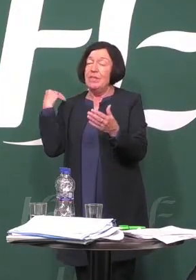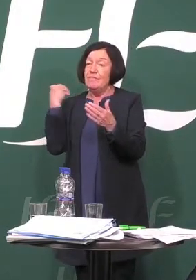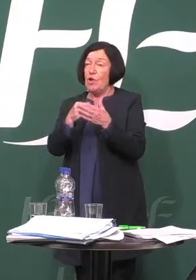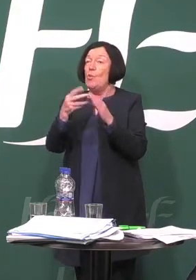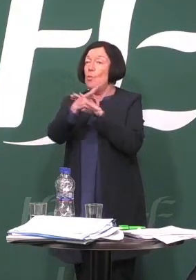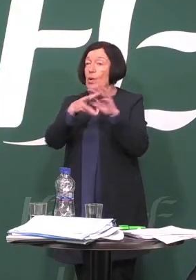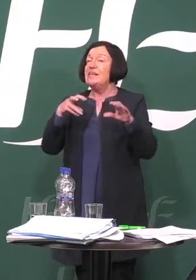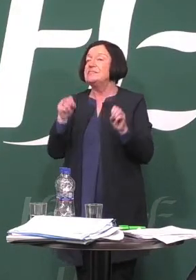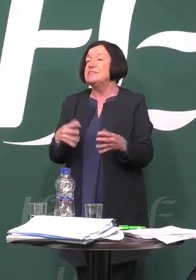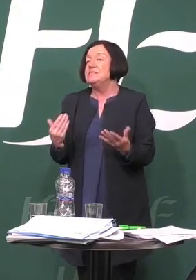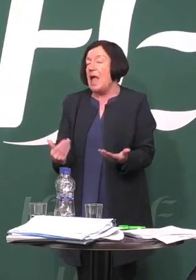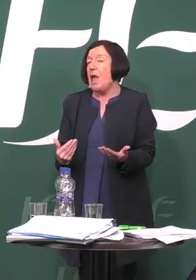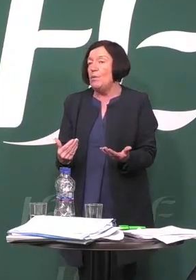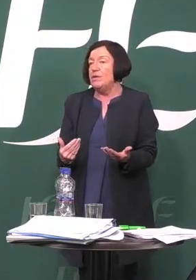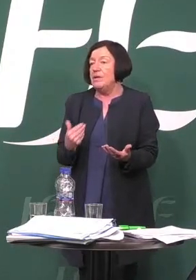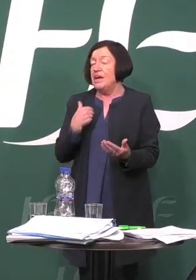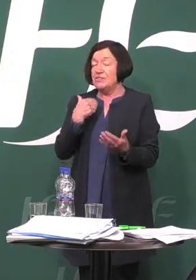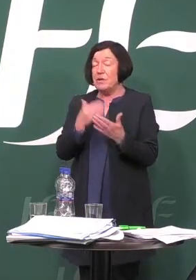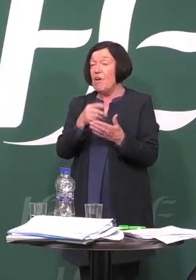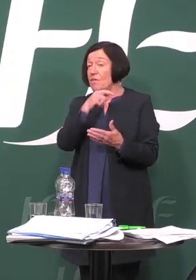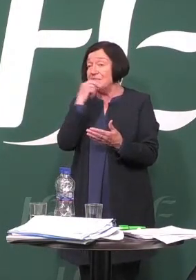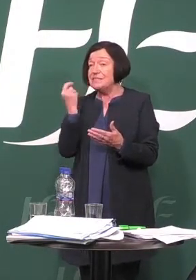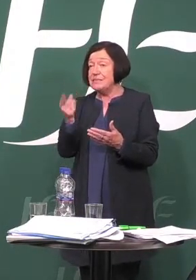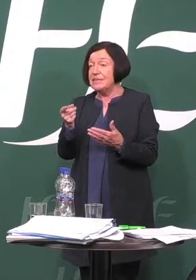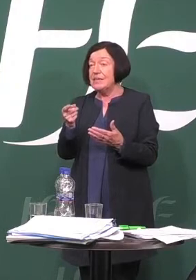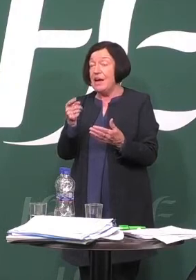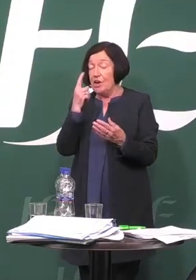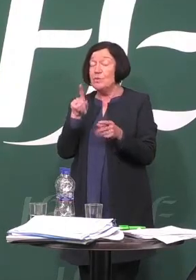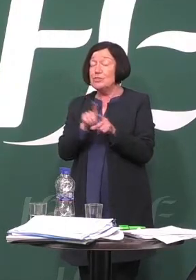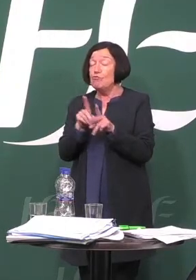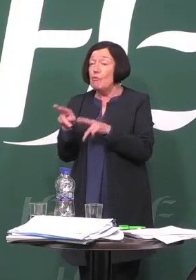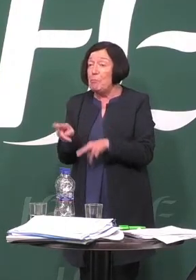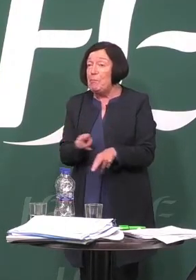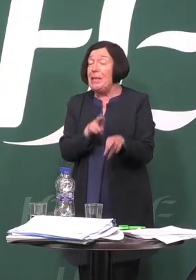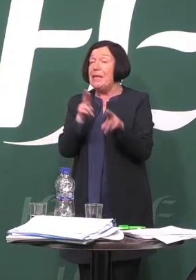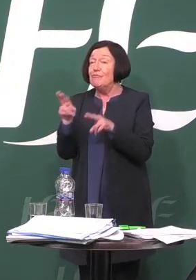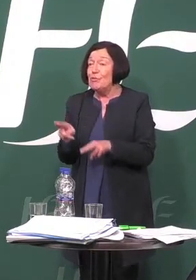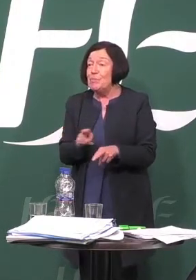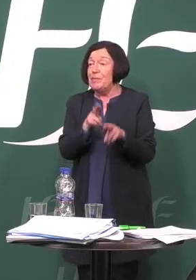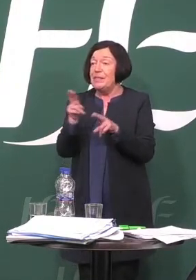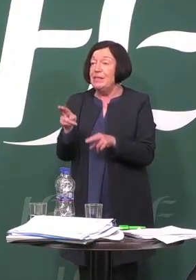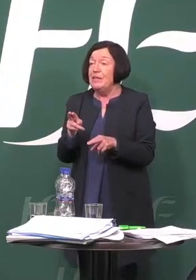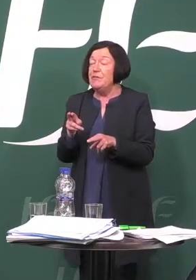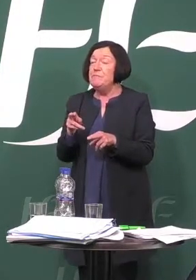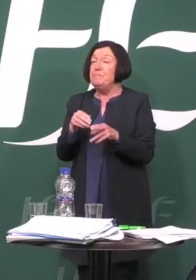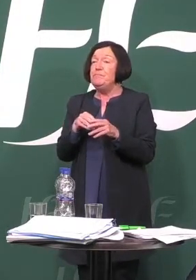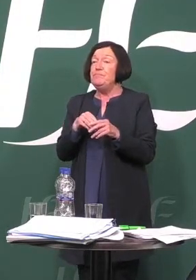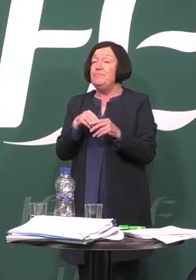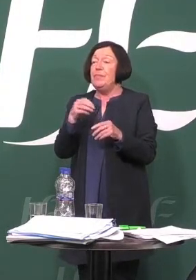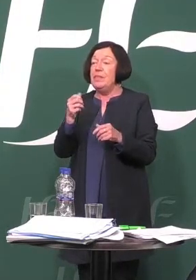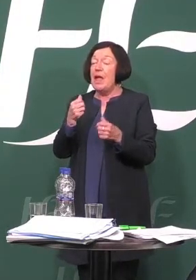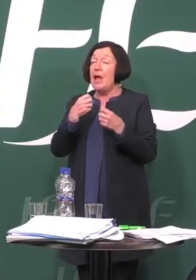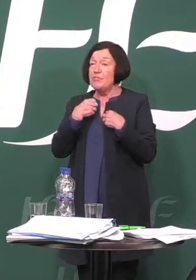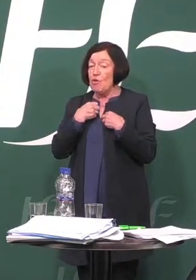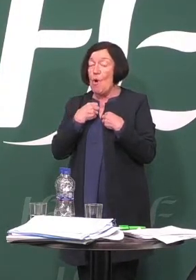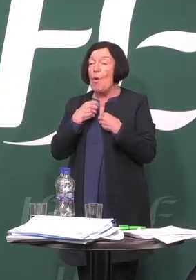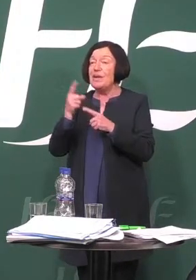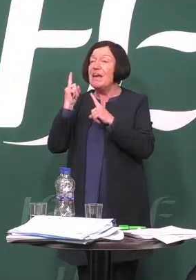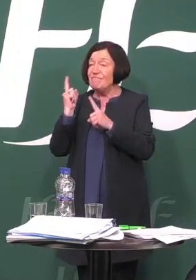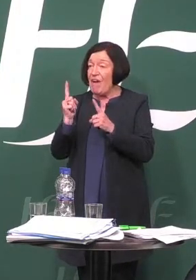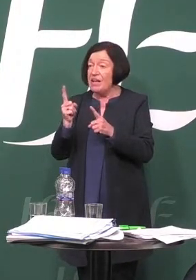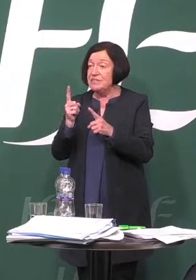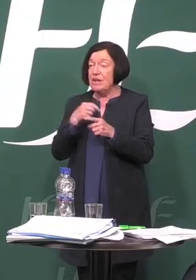number of weeks now. But as we often say, and I know it's very tedious, we're not our passive bystanders here. It's our own